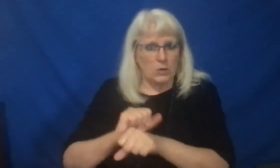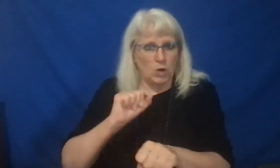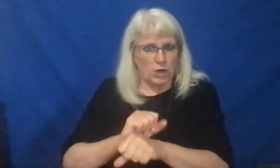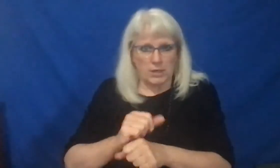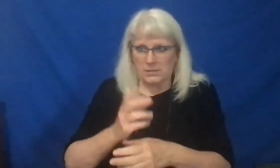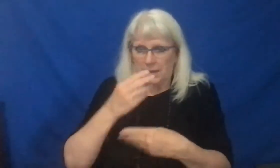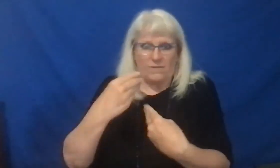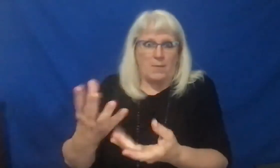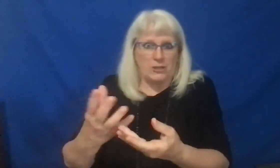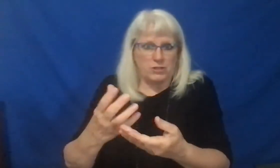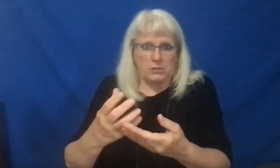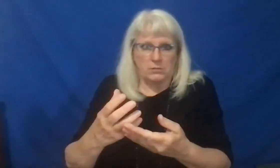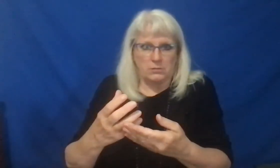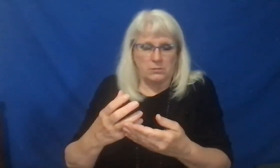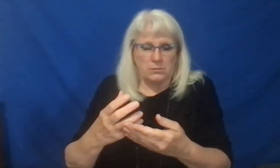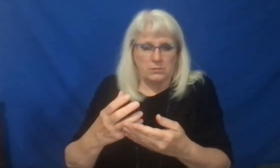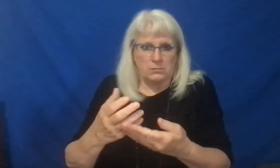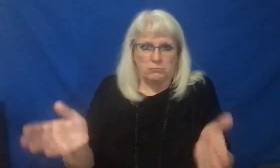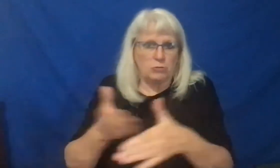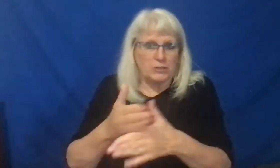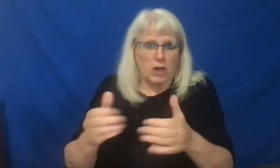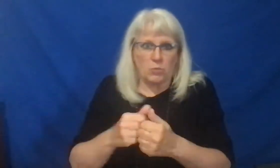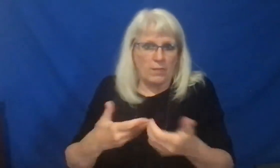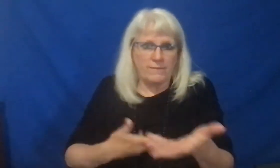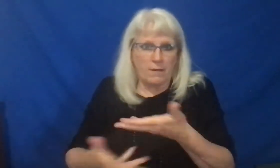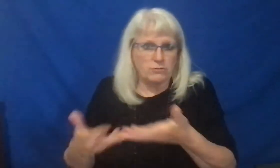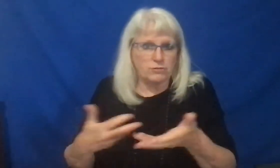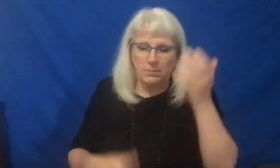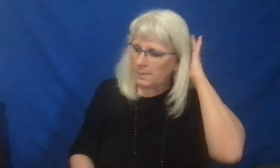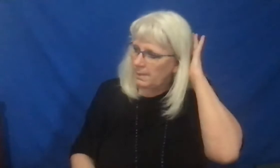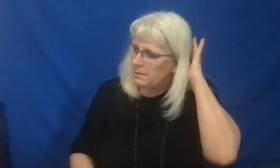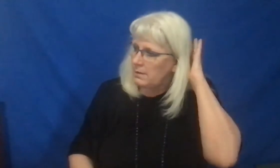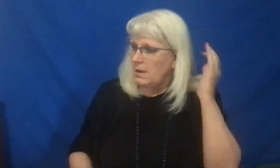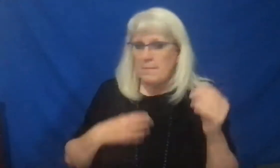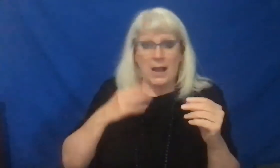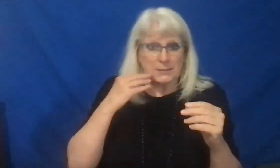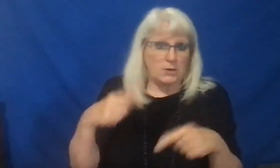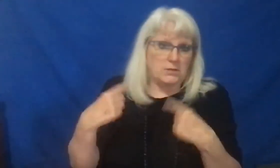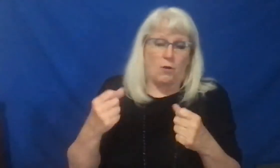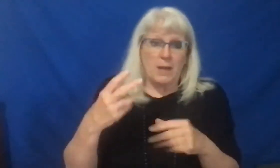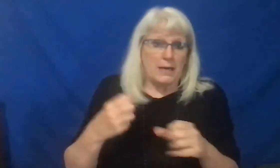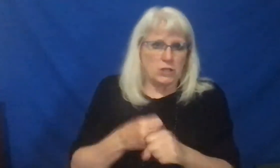to the fellowship. The experience has been over many years that the office has been receiving